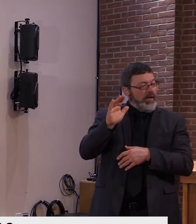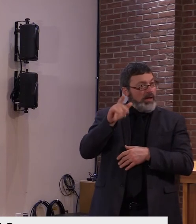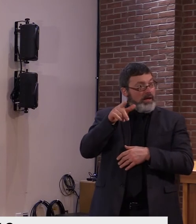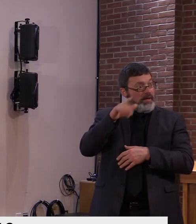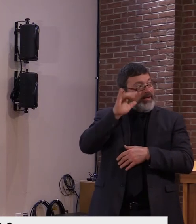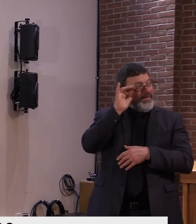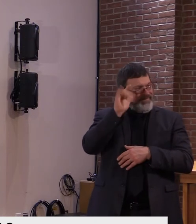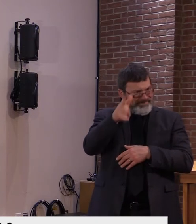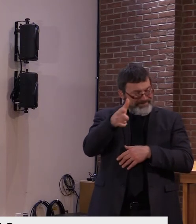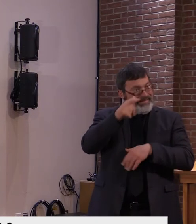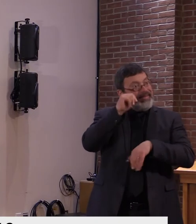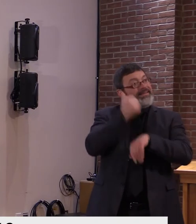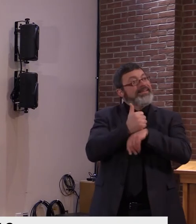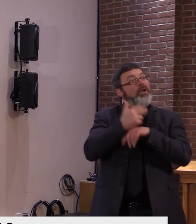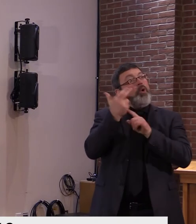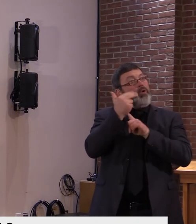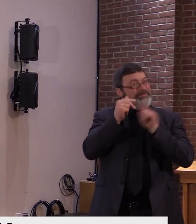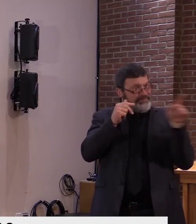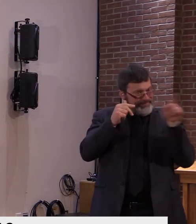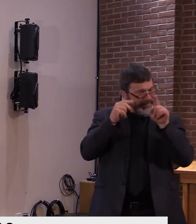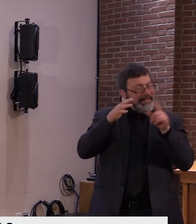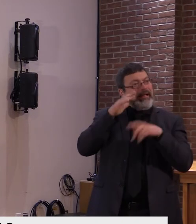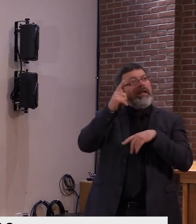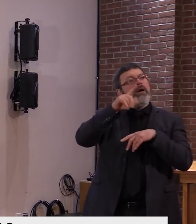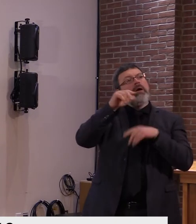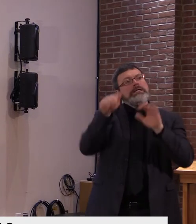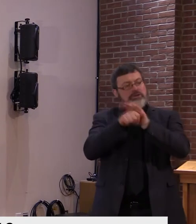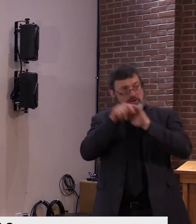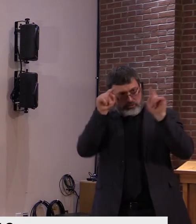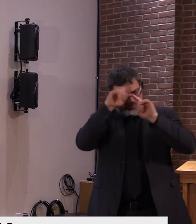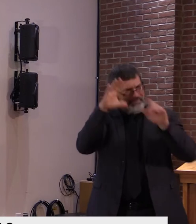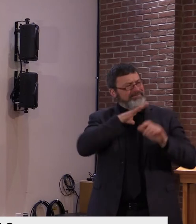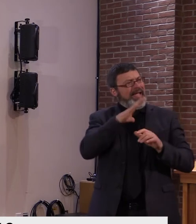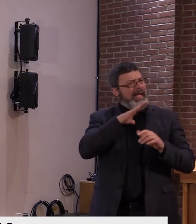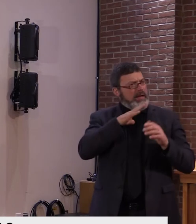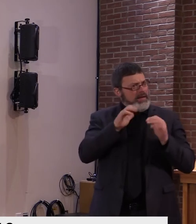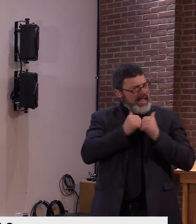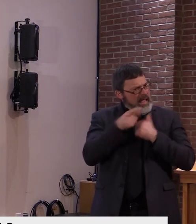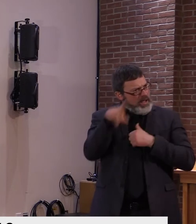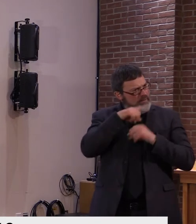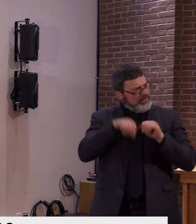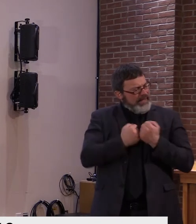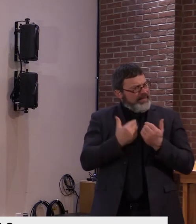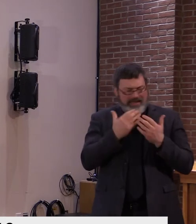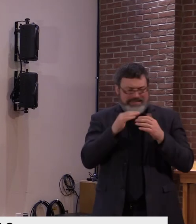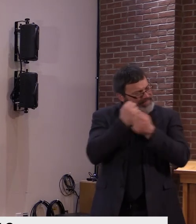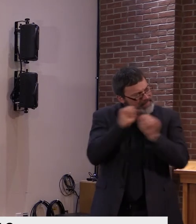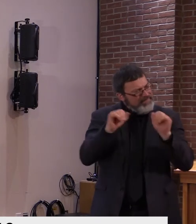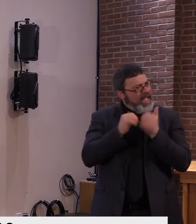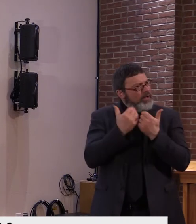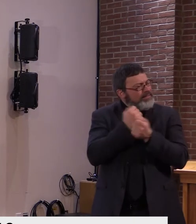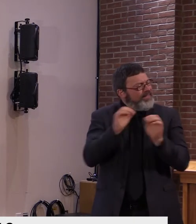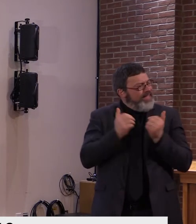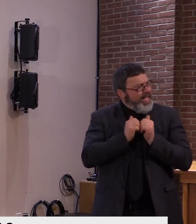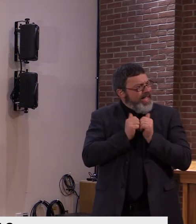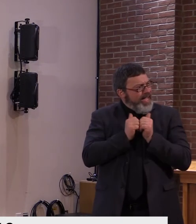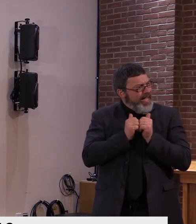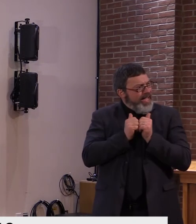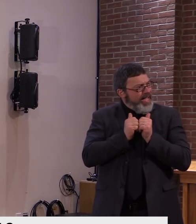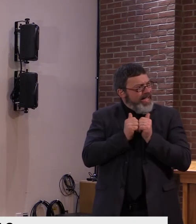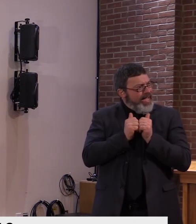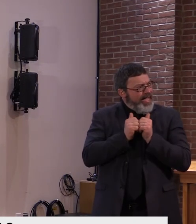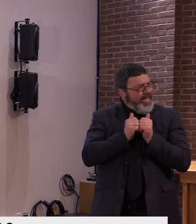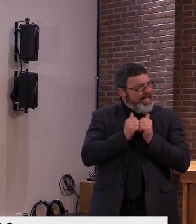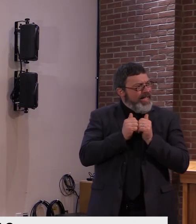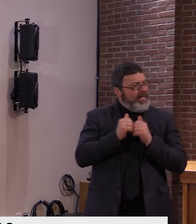facilities. If there are issues with the facilities, the recommendations from the safety officer is taken